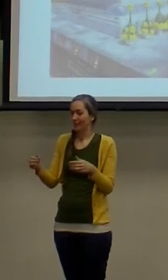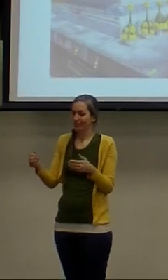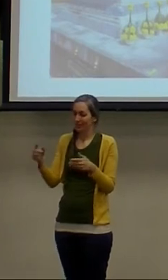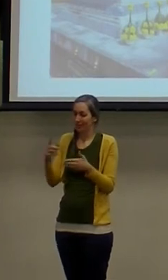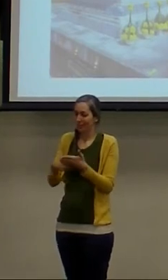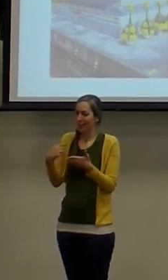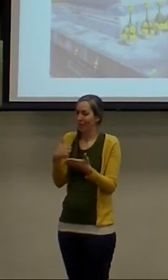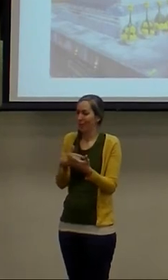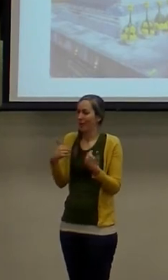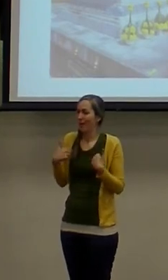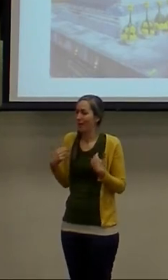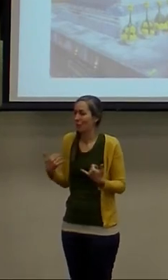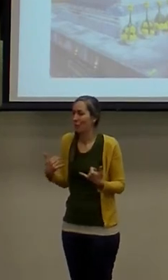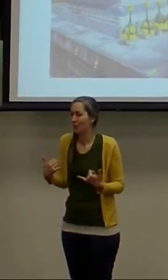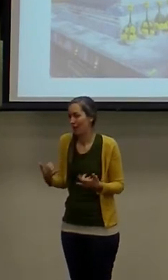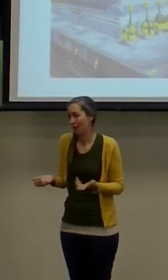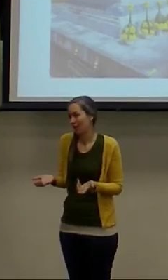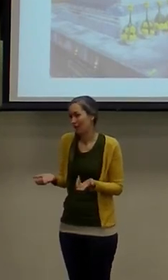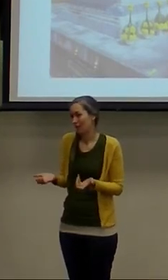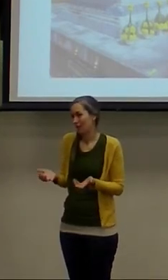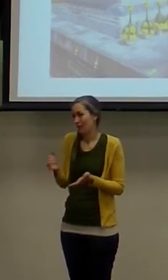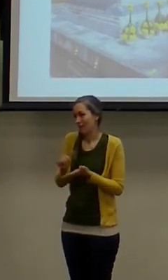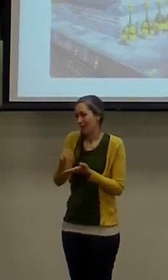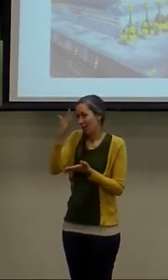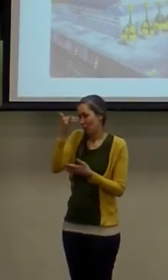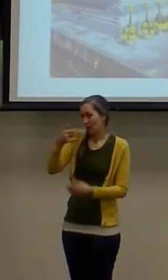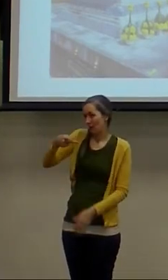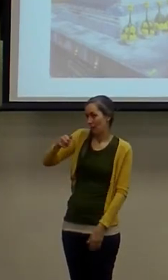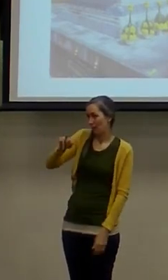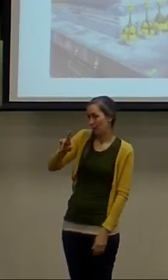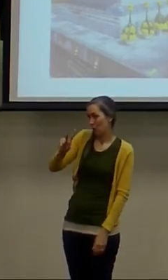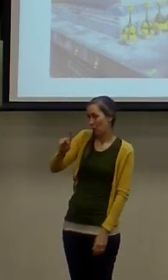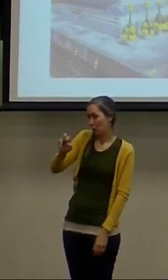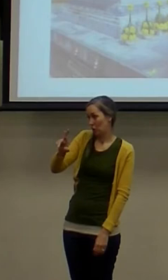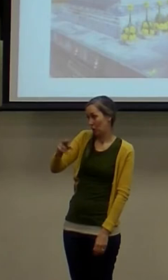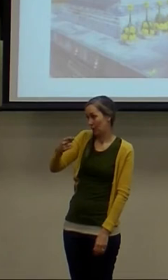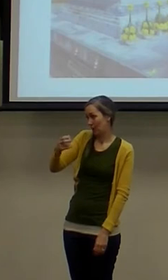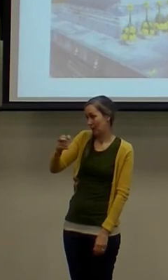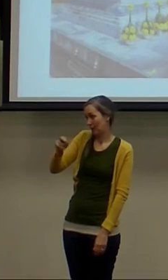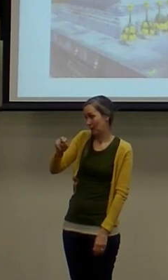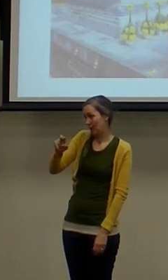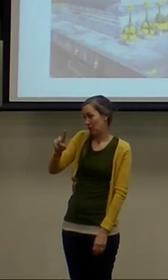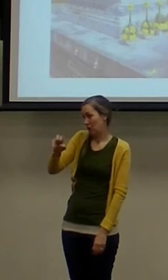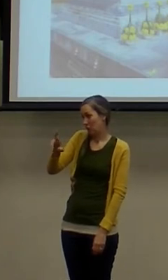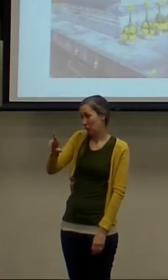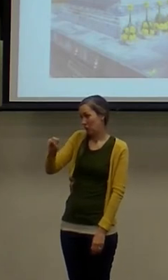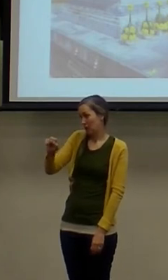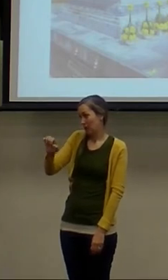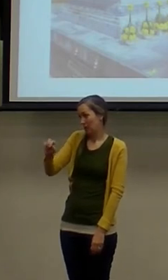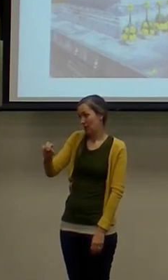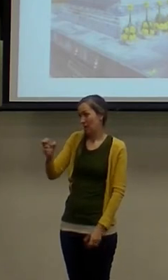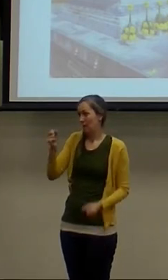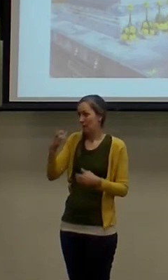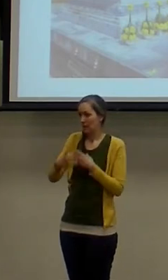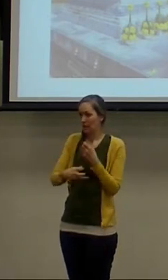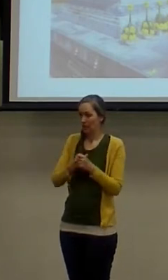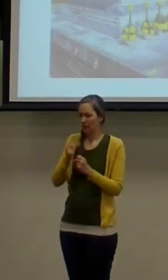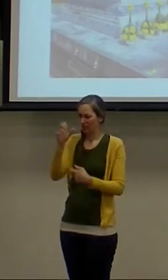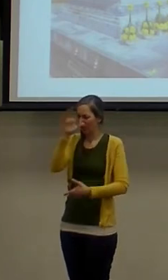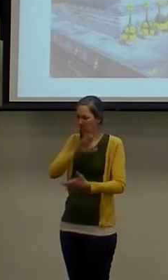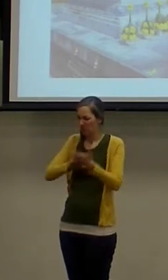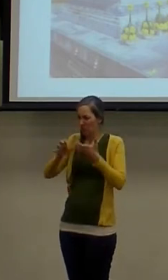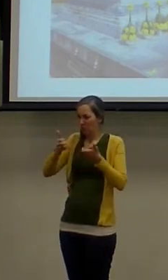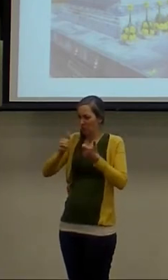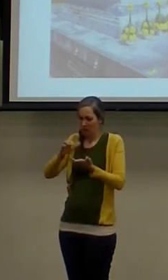today. That's why Parker Henderson spent years confusing on how to learn it. Because, you know,